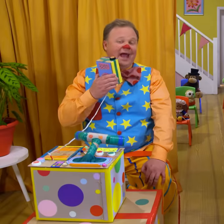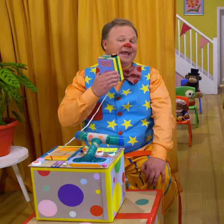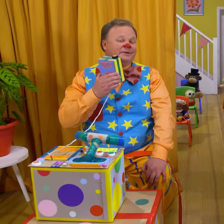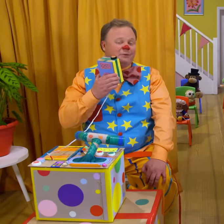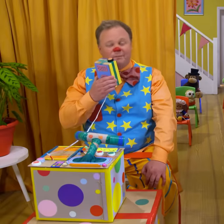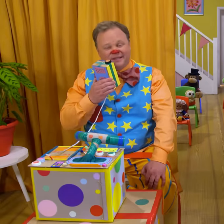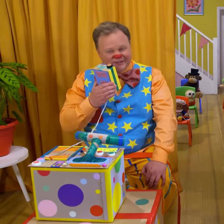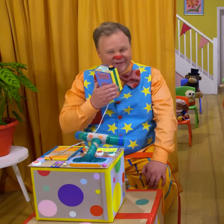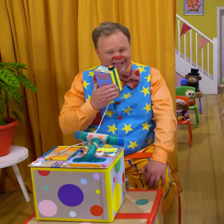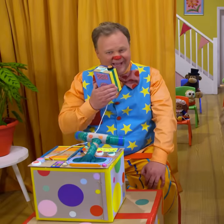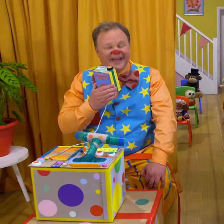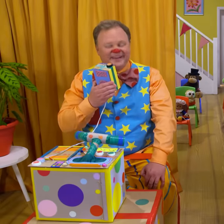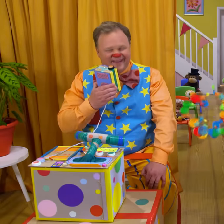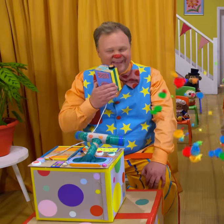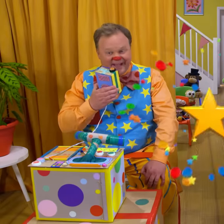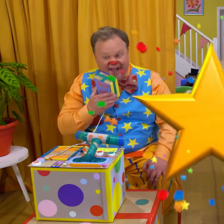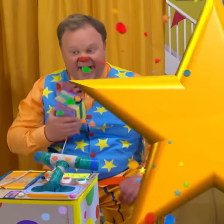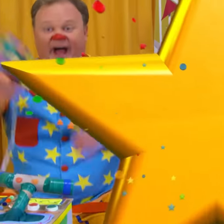And we will be shortly taking